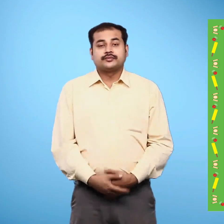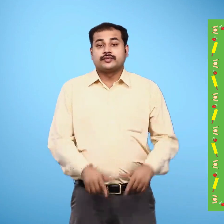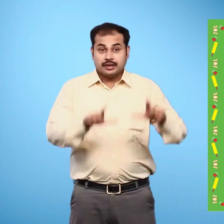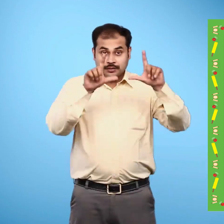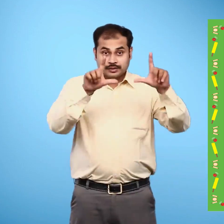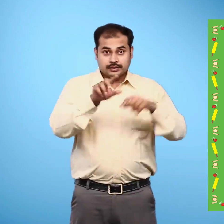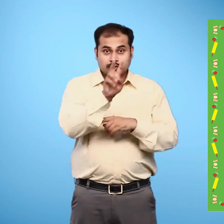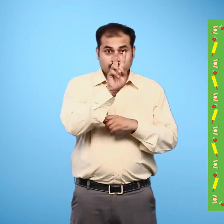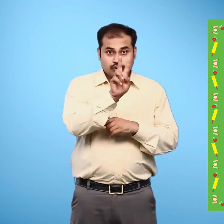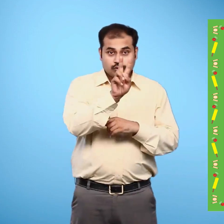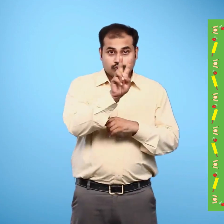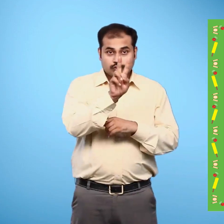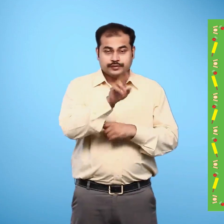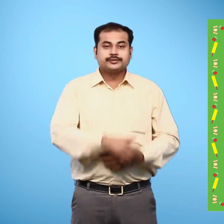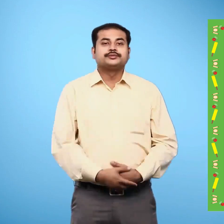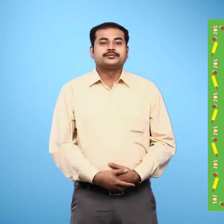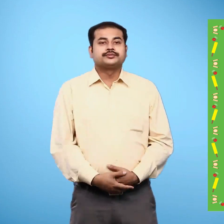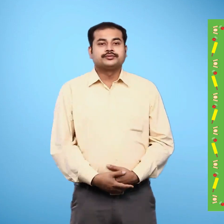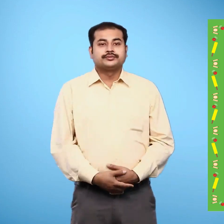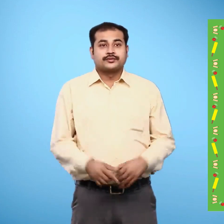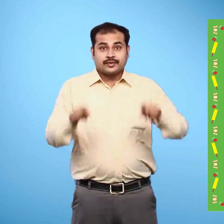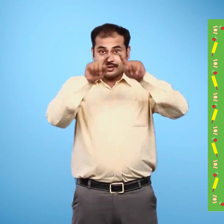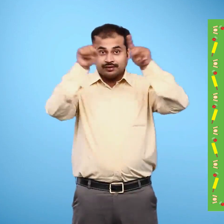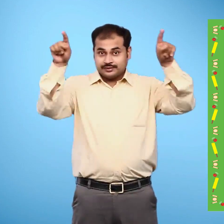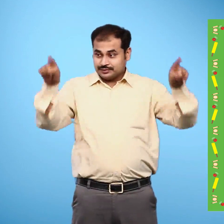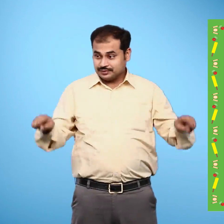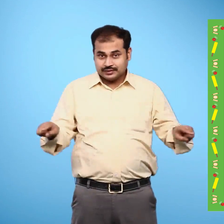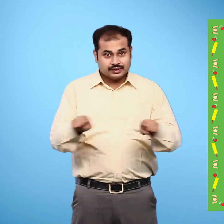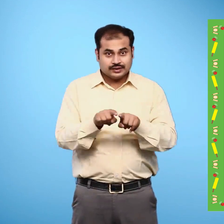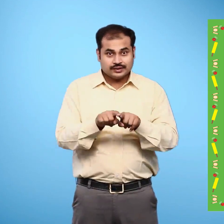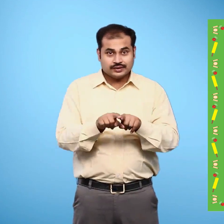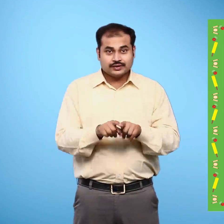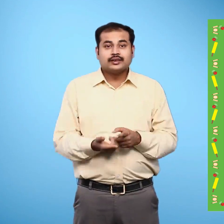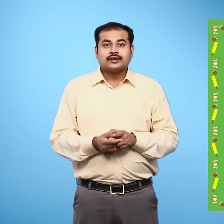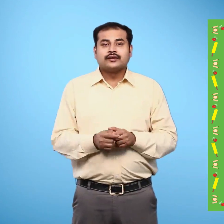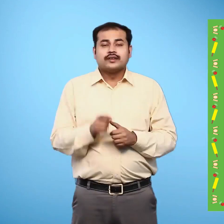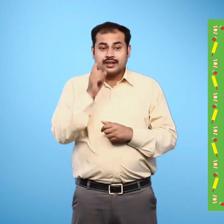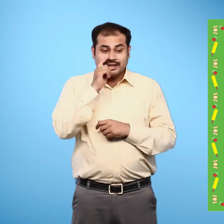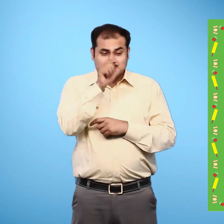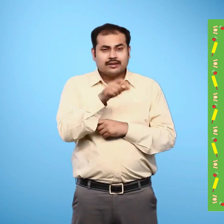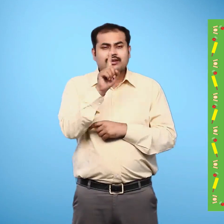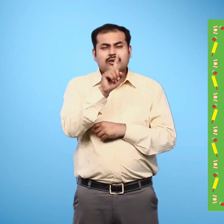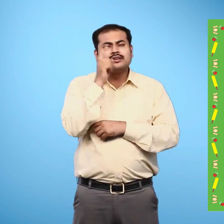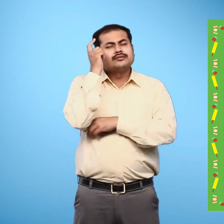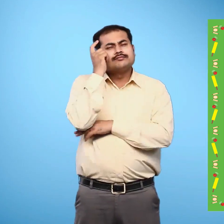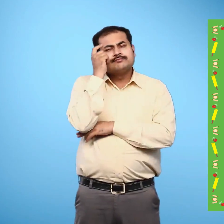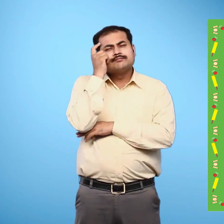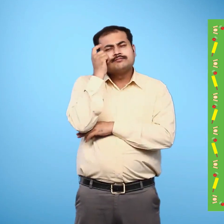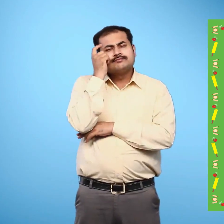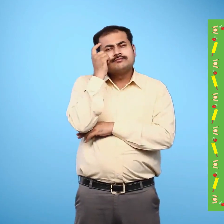In the second picture, we see a closed box with a girl thinking. There is a question inside the